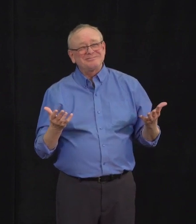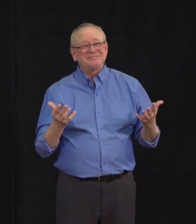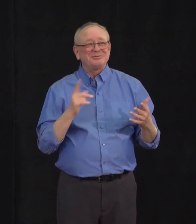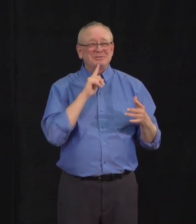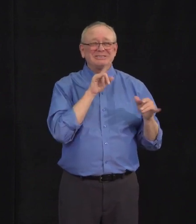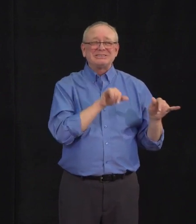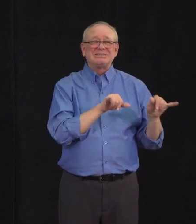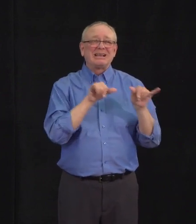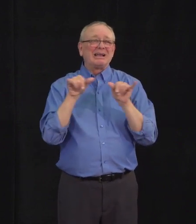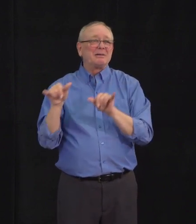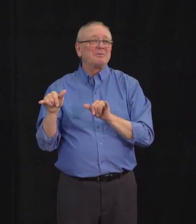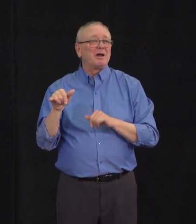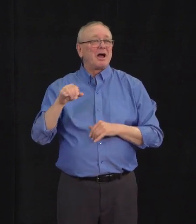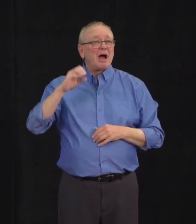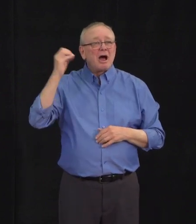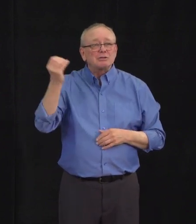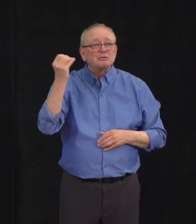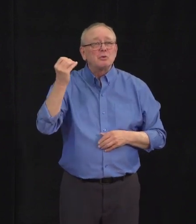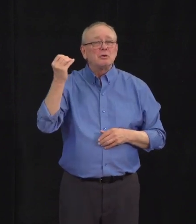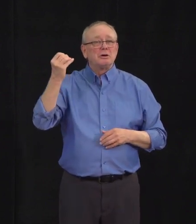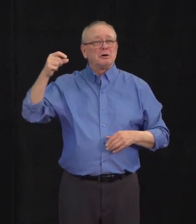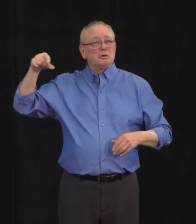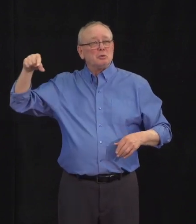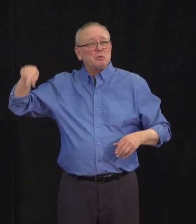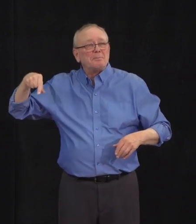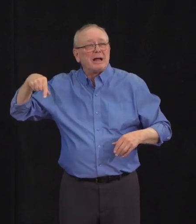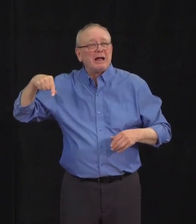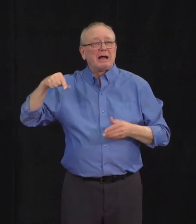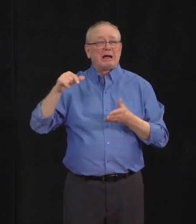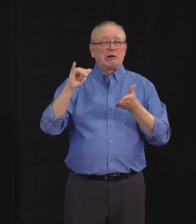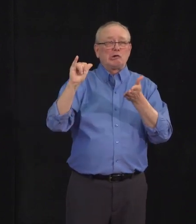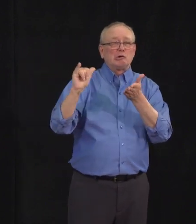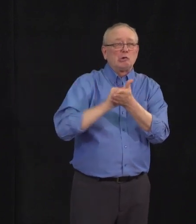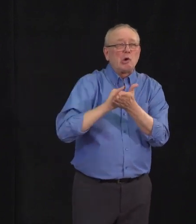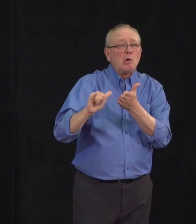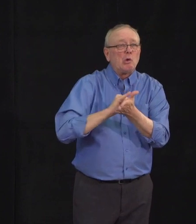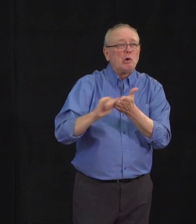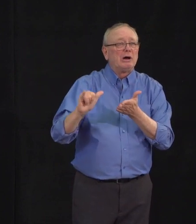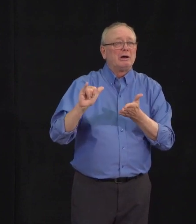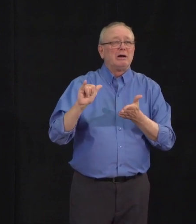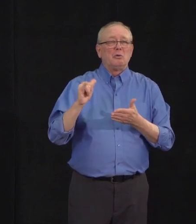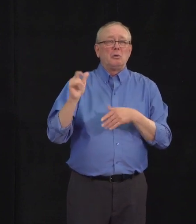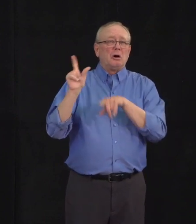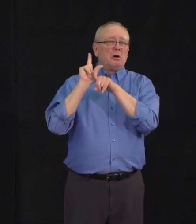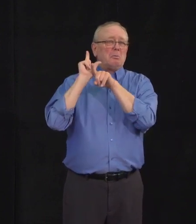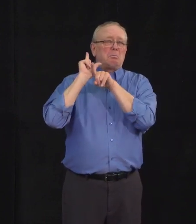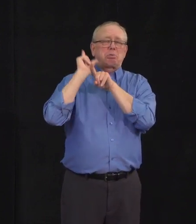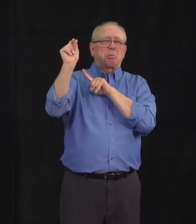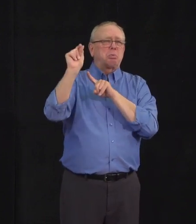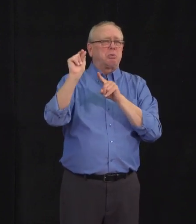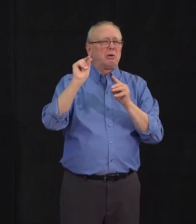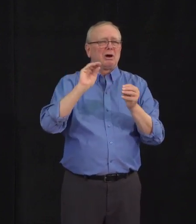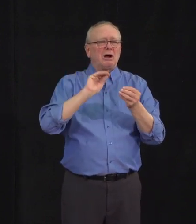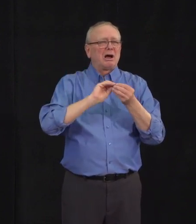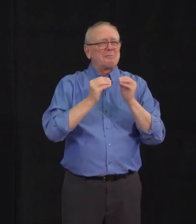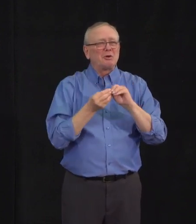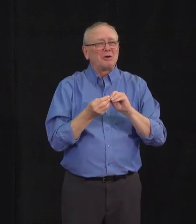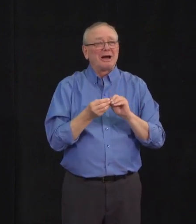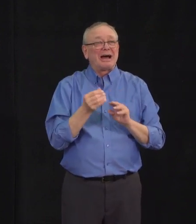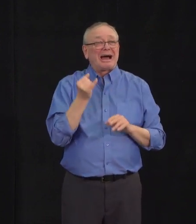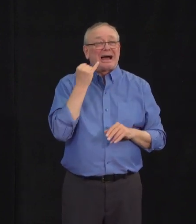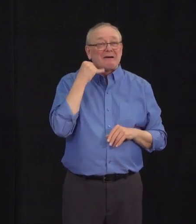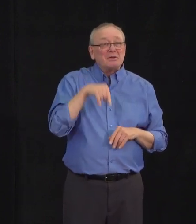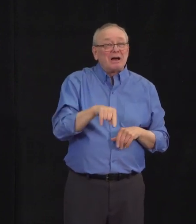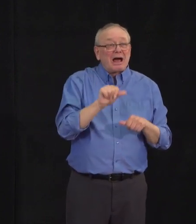and Quebec, where they had much more spread than we did, if we had had similar spread, we would have hit those probable numbers